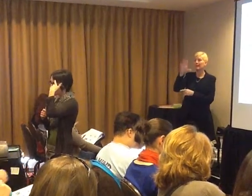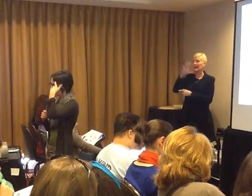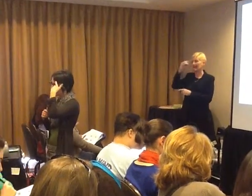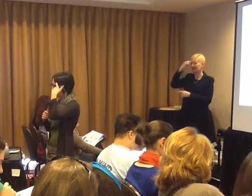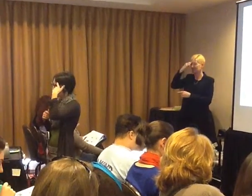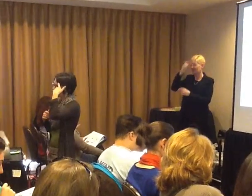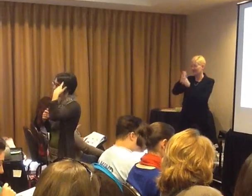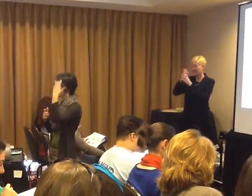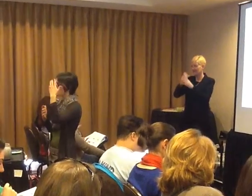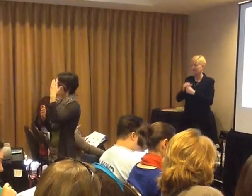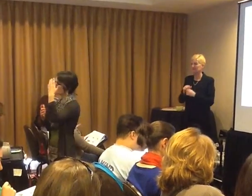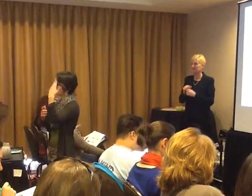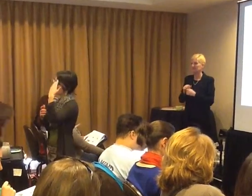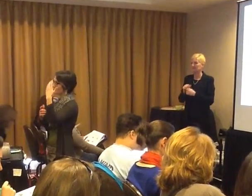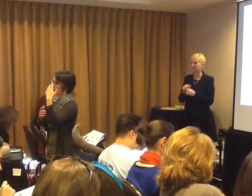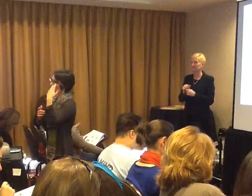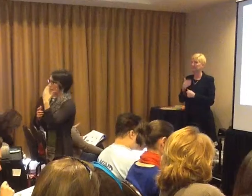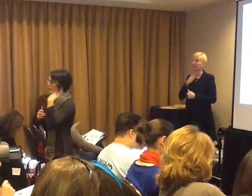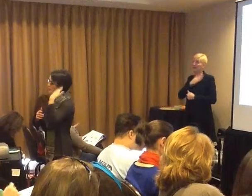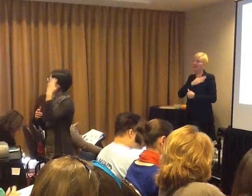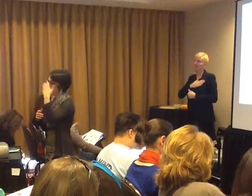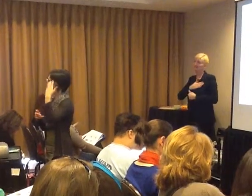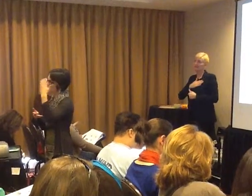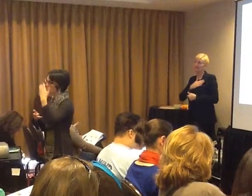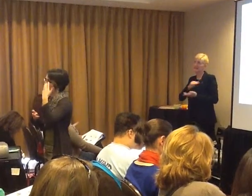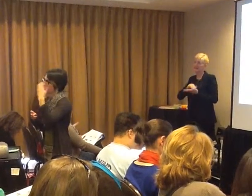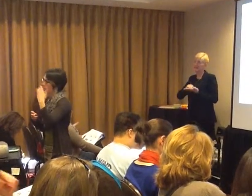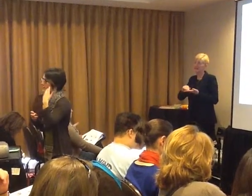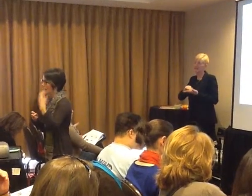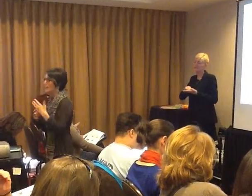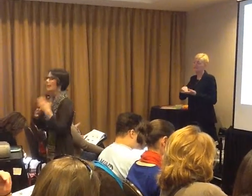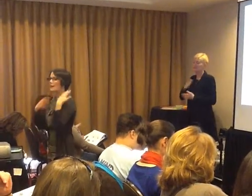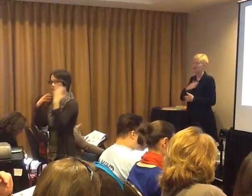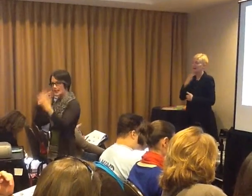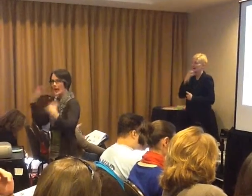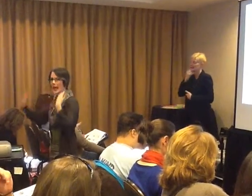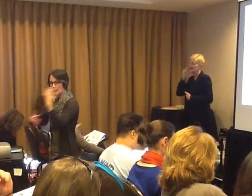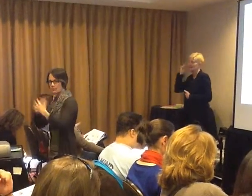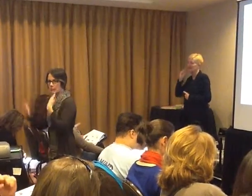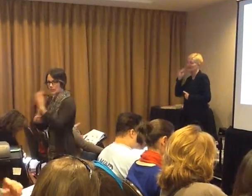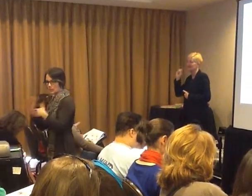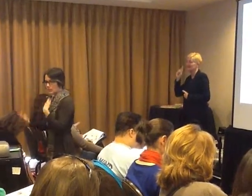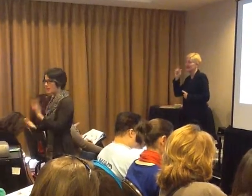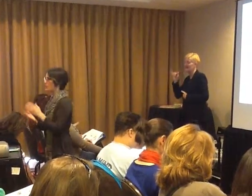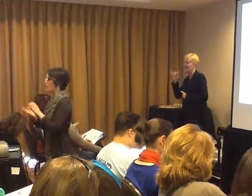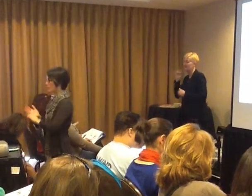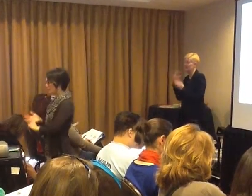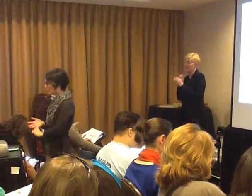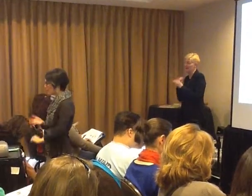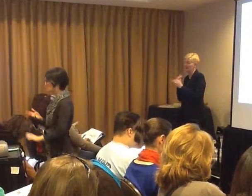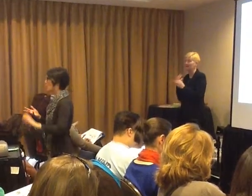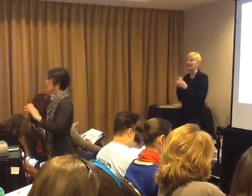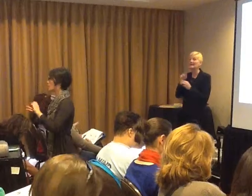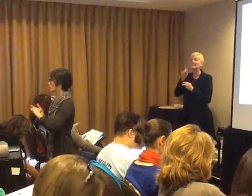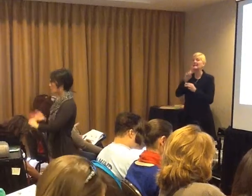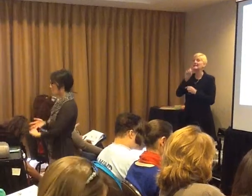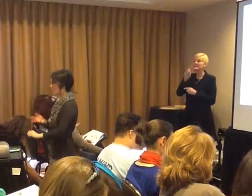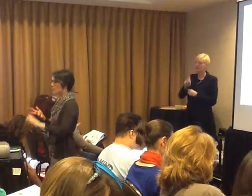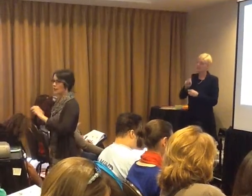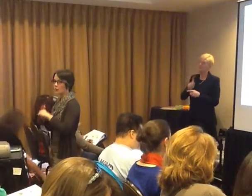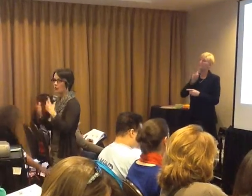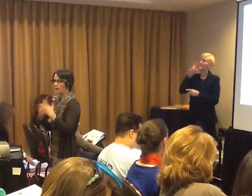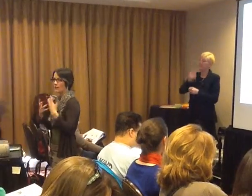mind, please excuse my dear Aunt Sally, please excuse my dear Aunt Sally. They need to actively be doing something, using flashcards